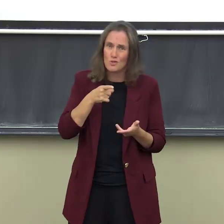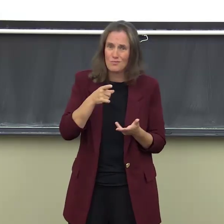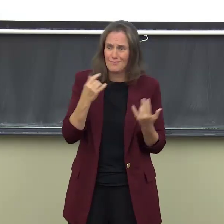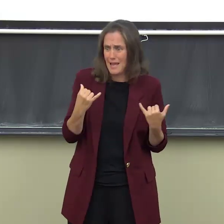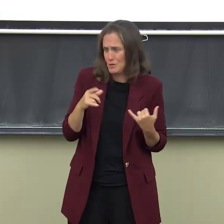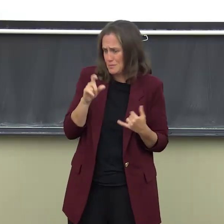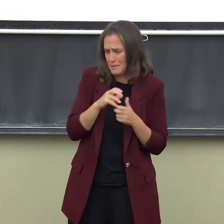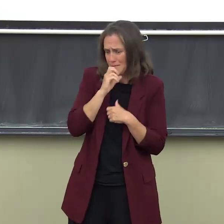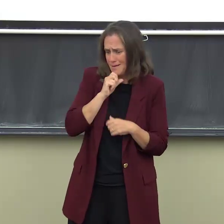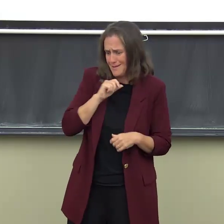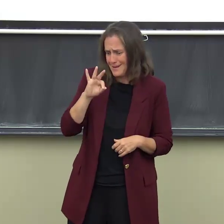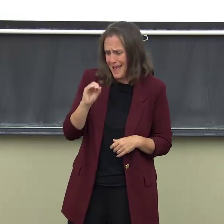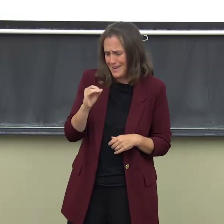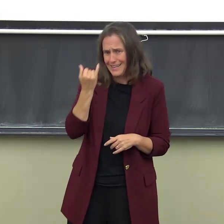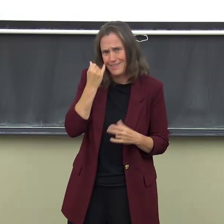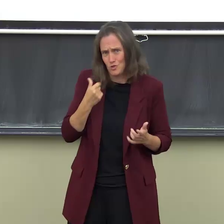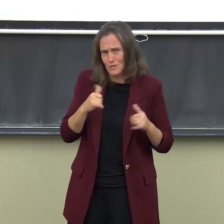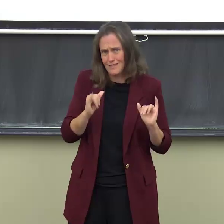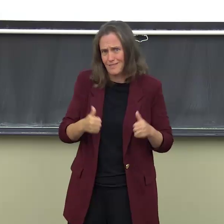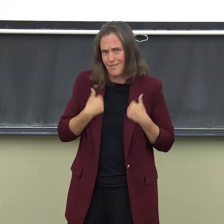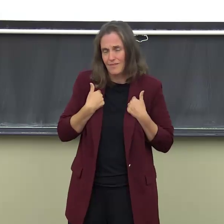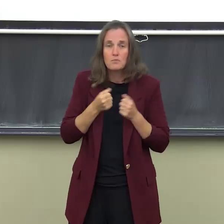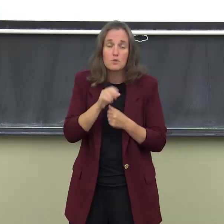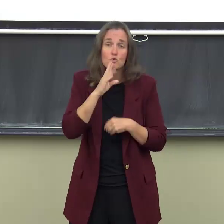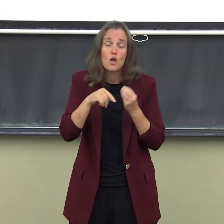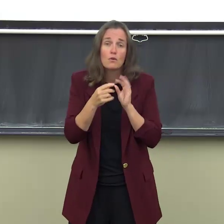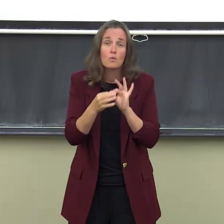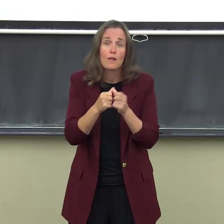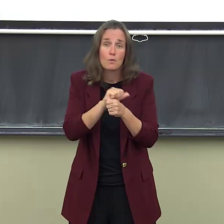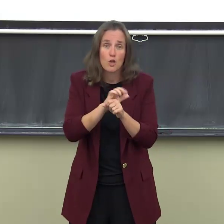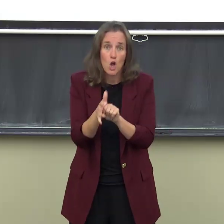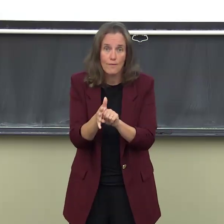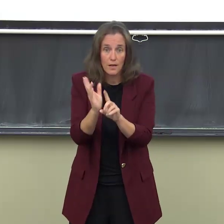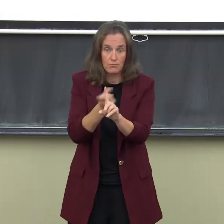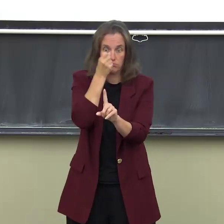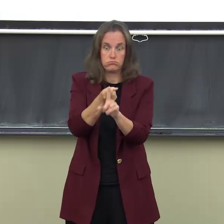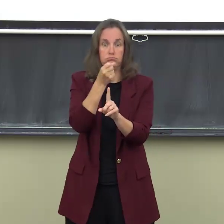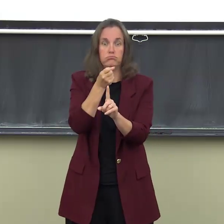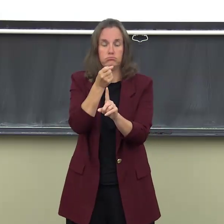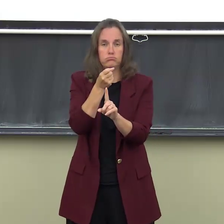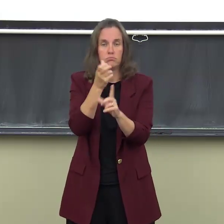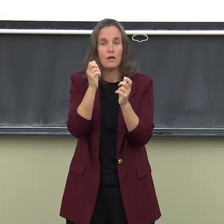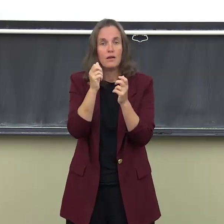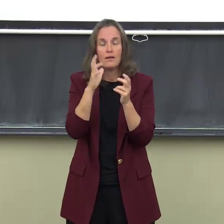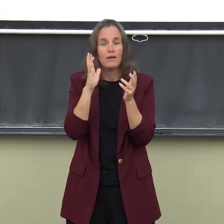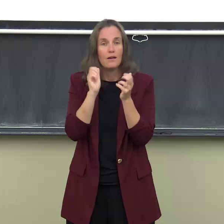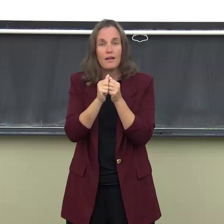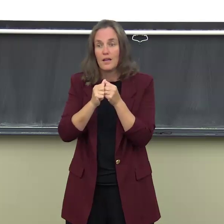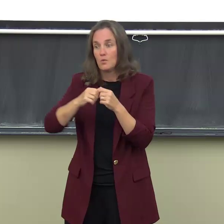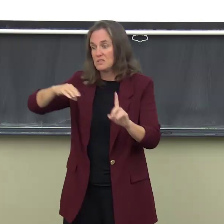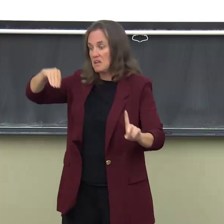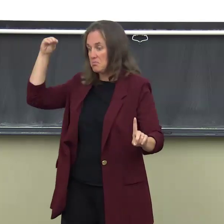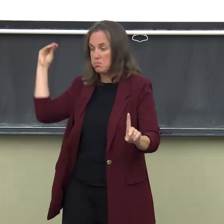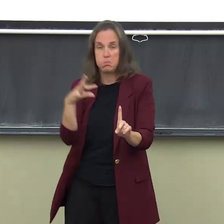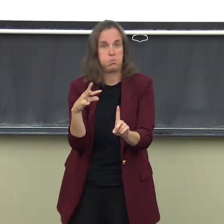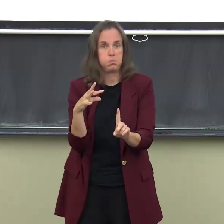90s, if she's still alive. But she was talking about how with COVID, suddenly it was like this spotlight through death numbers of